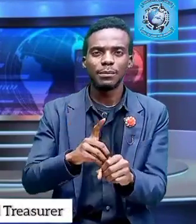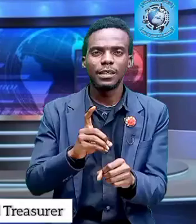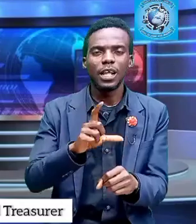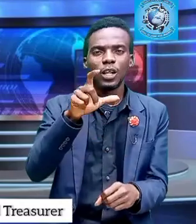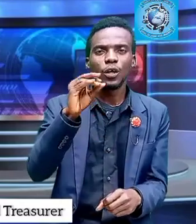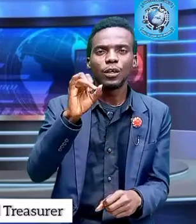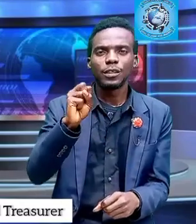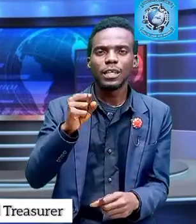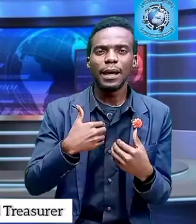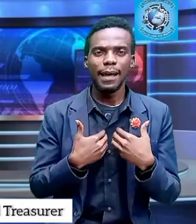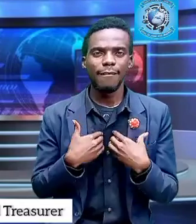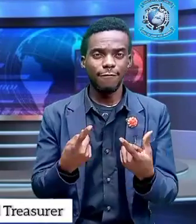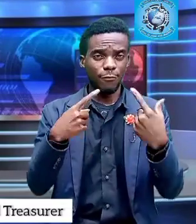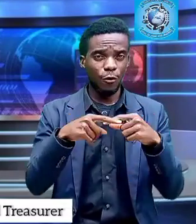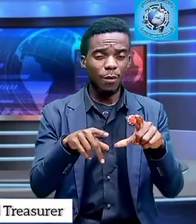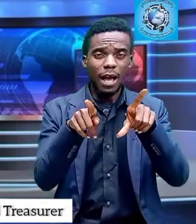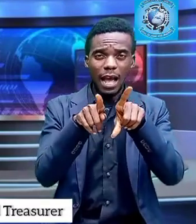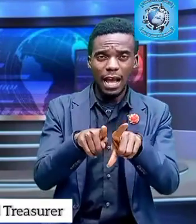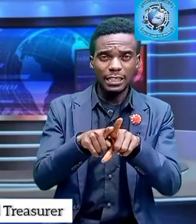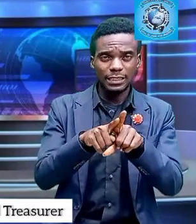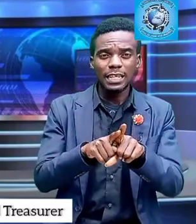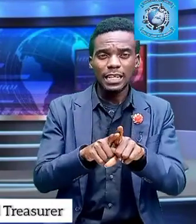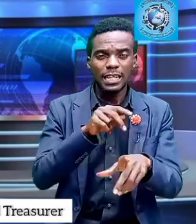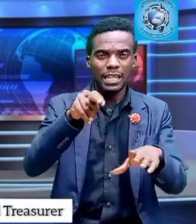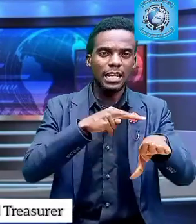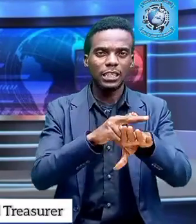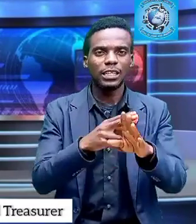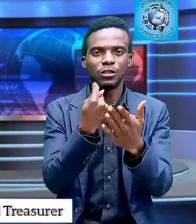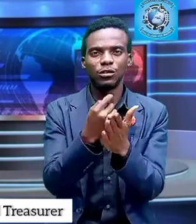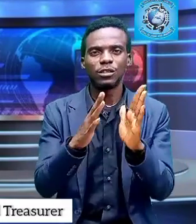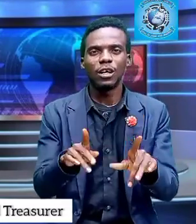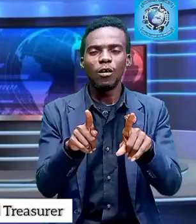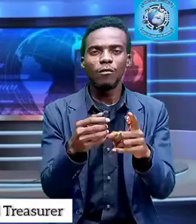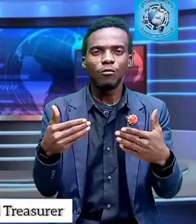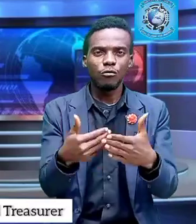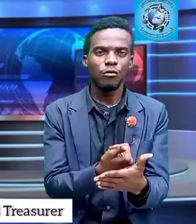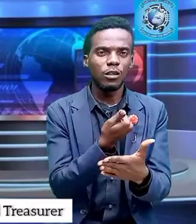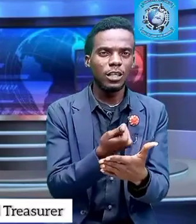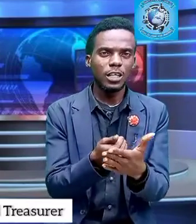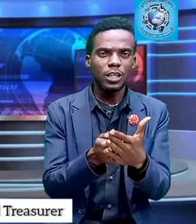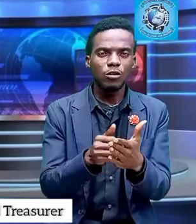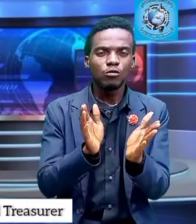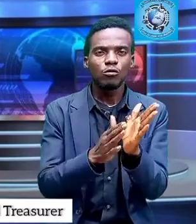Leos Auta, has emerged as pioneer national treasurer of the newly established School of